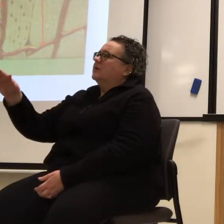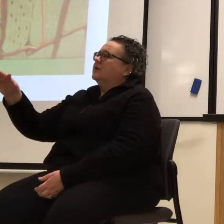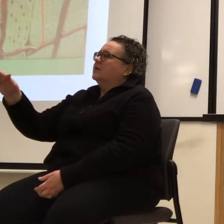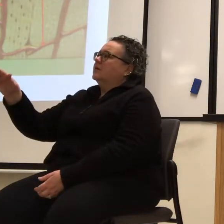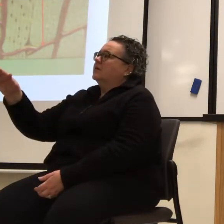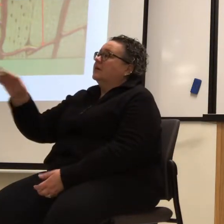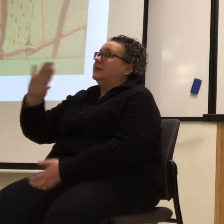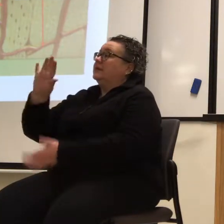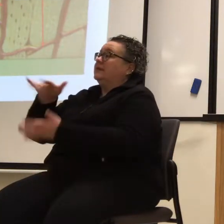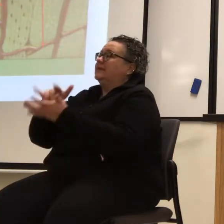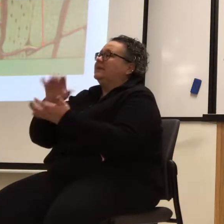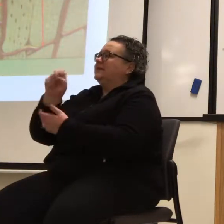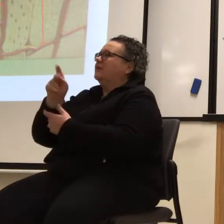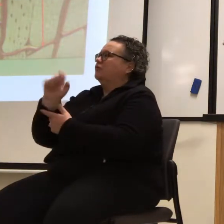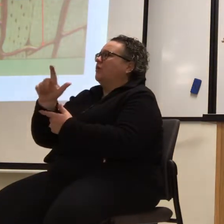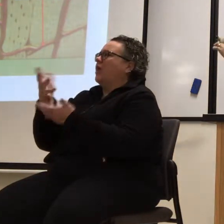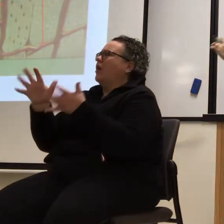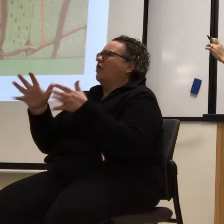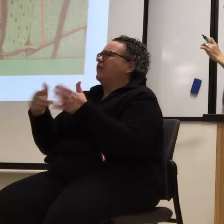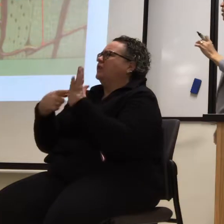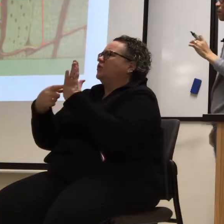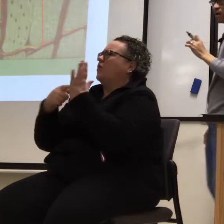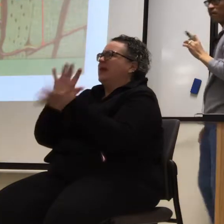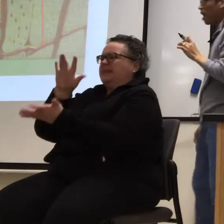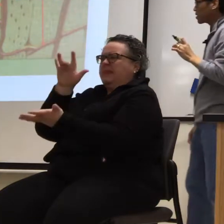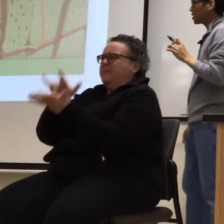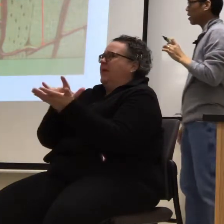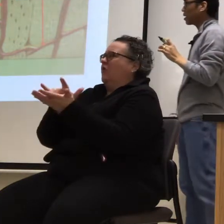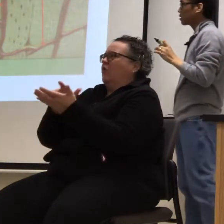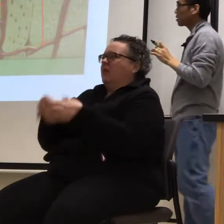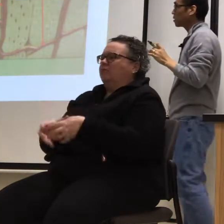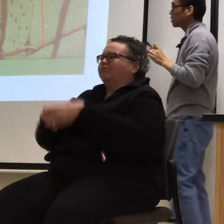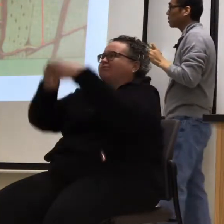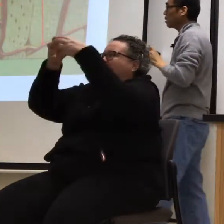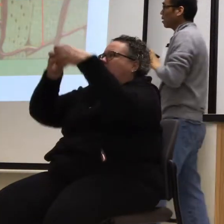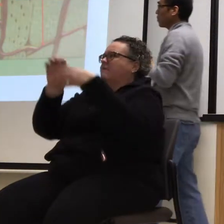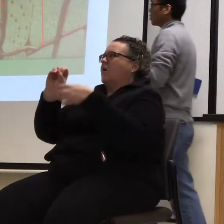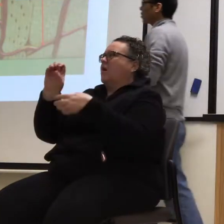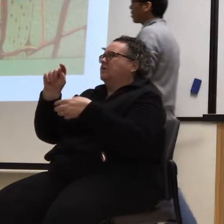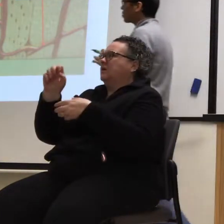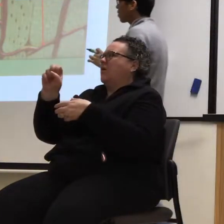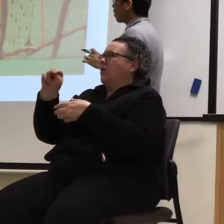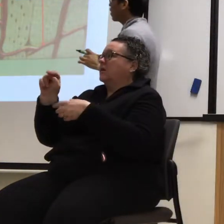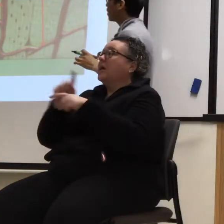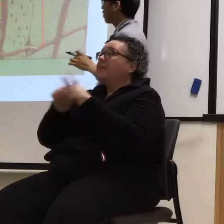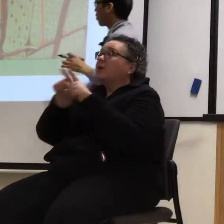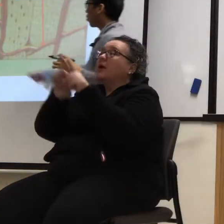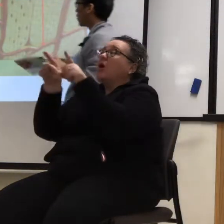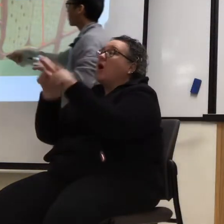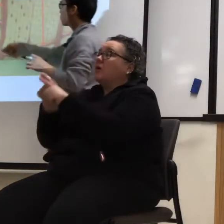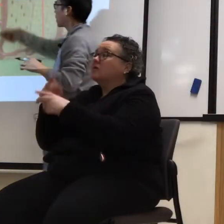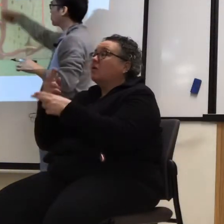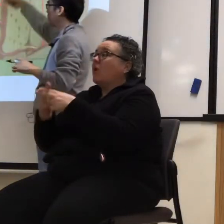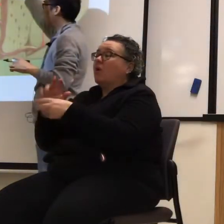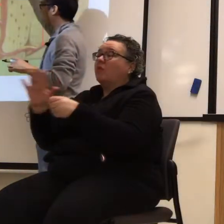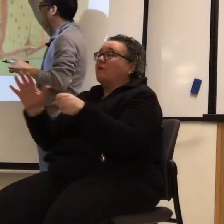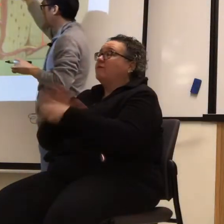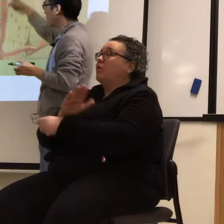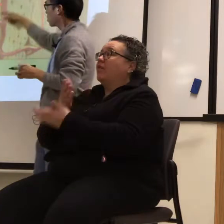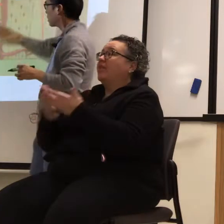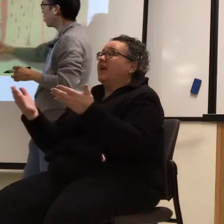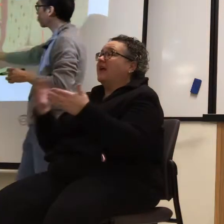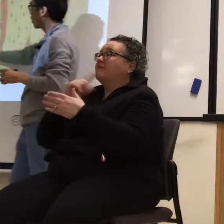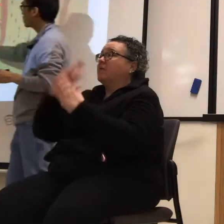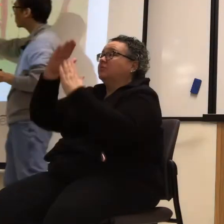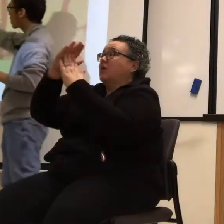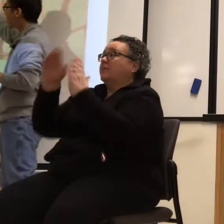The central canal, I already showed it to you. It's right in the middle of the osteon. But you can also call it the whole thing from top to bottom. It